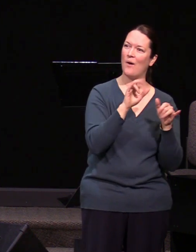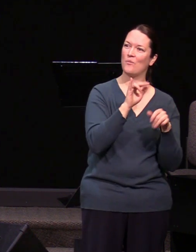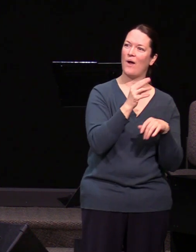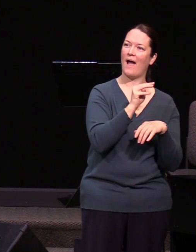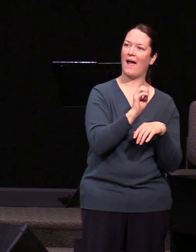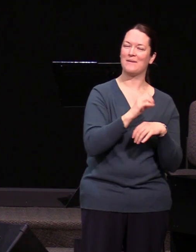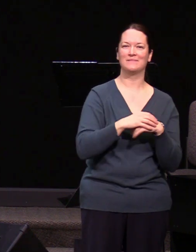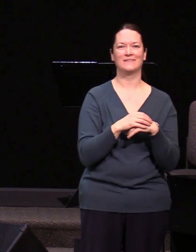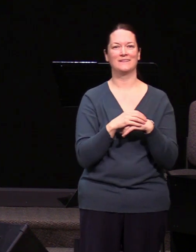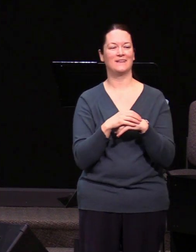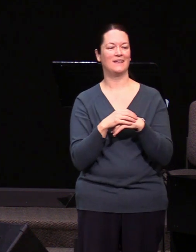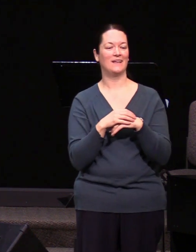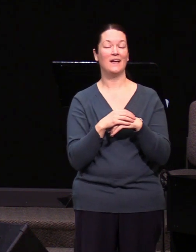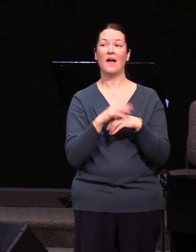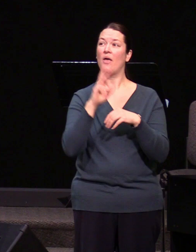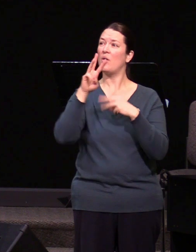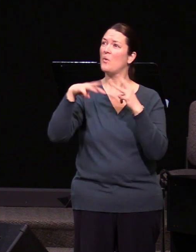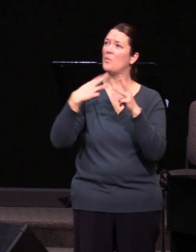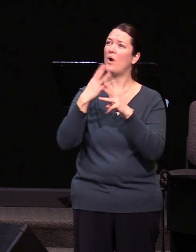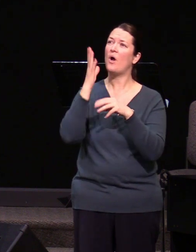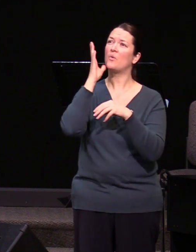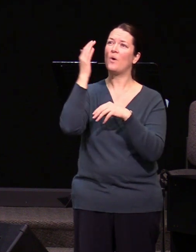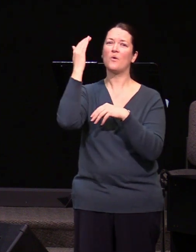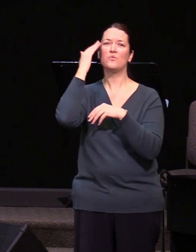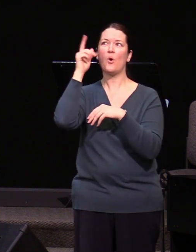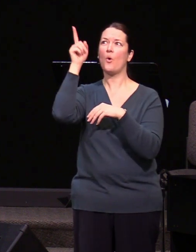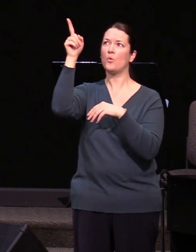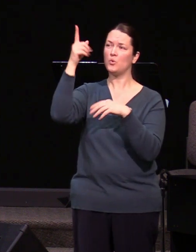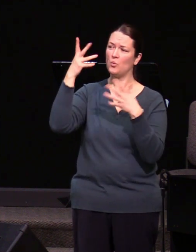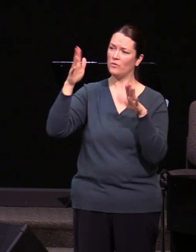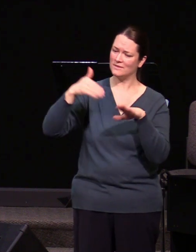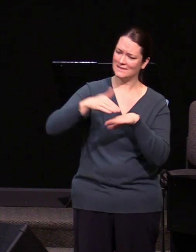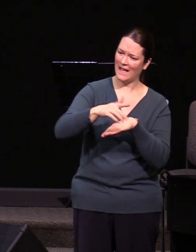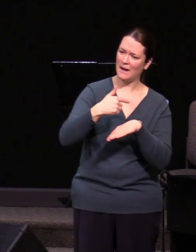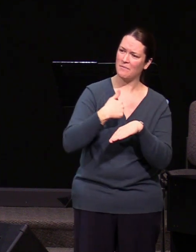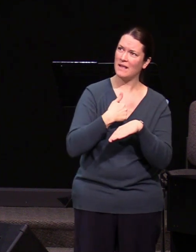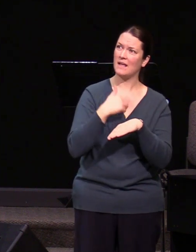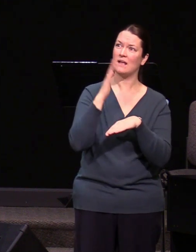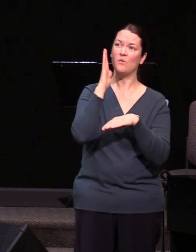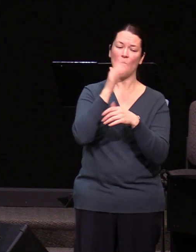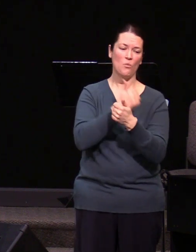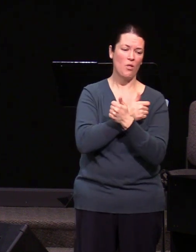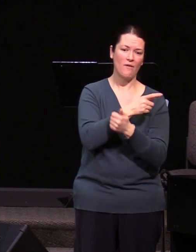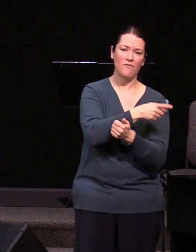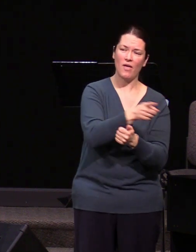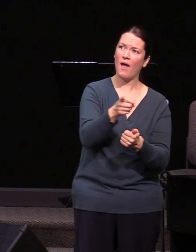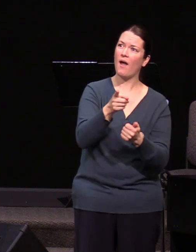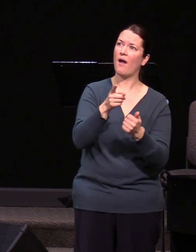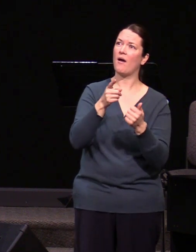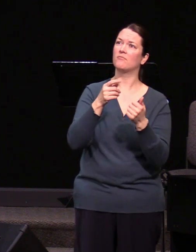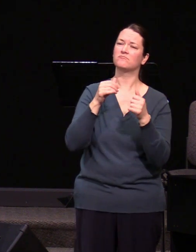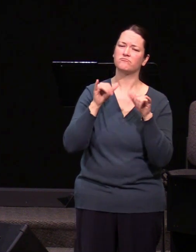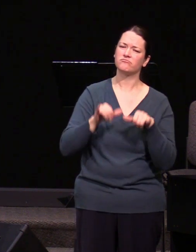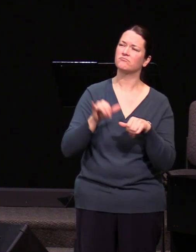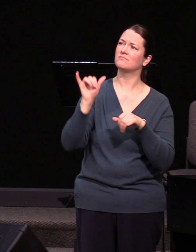Then the world will know that you sent me and have loved them even as you have loved me.